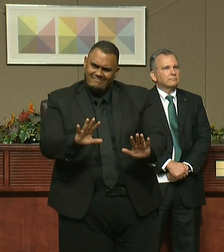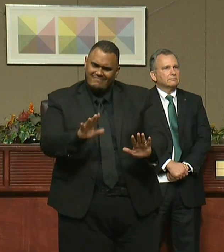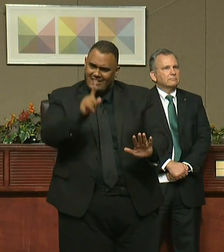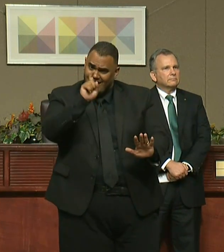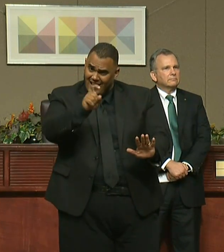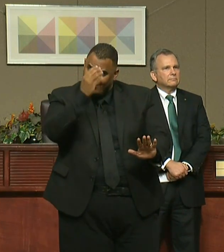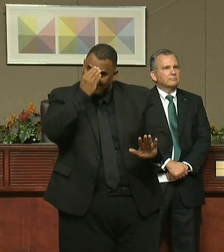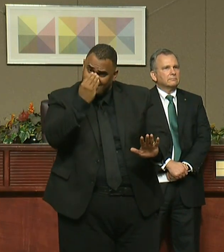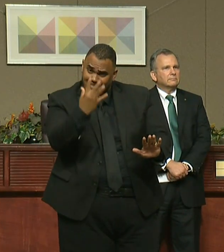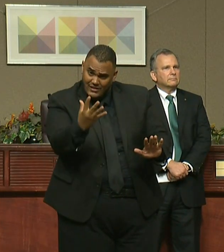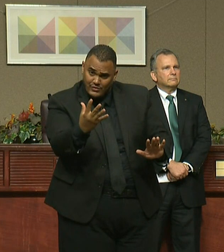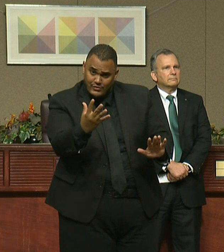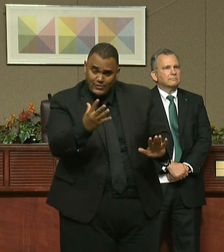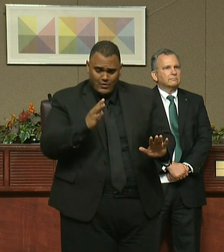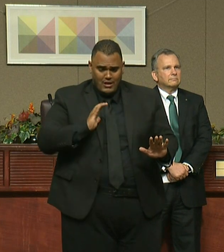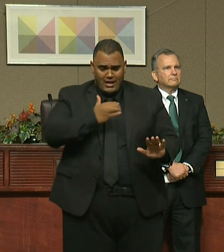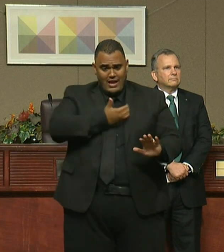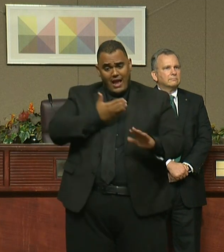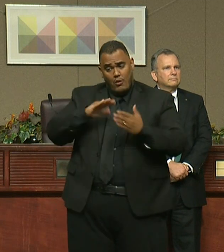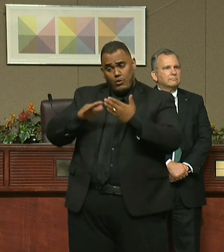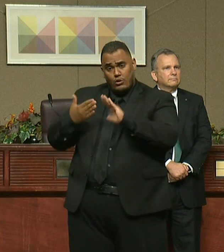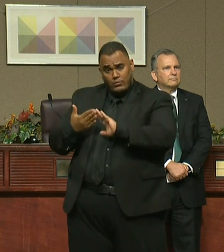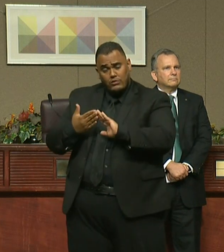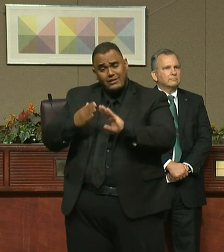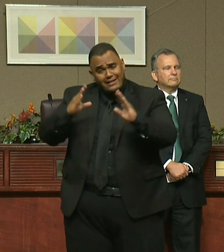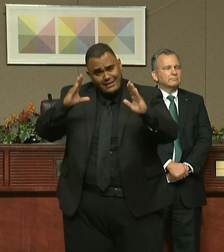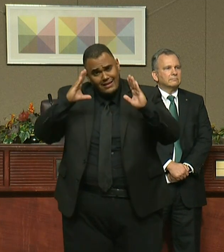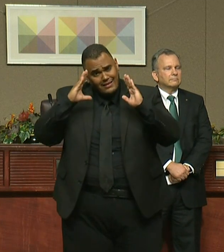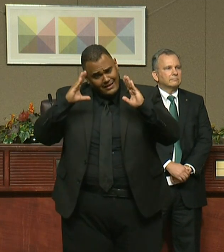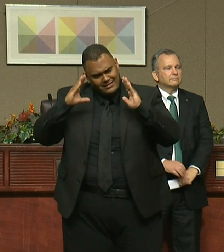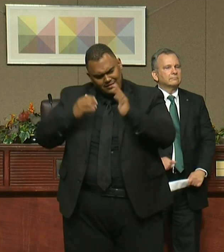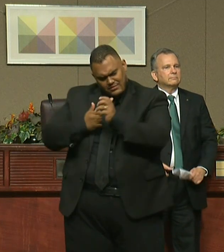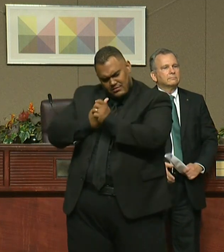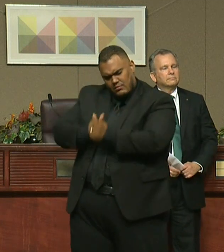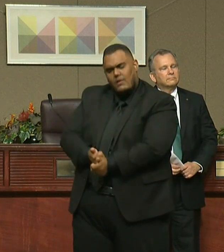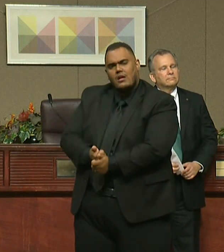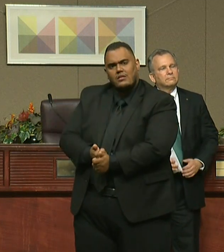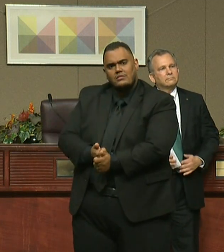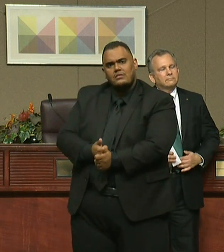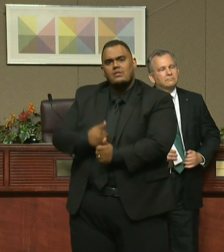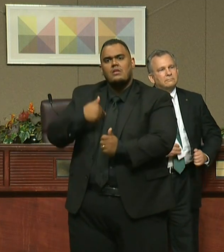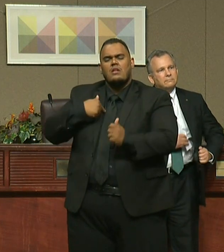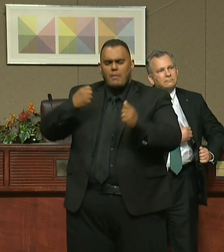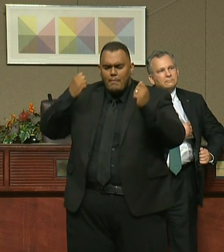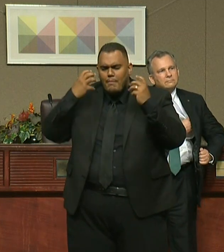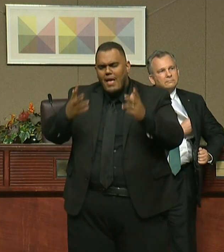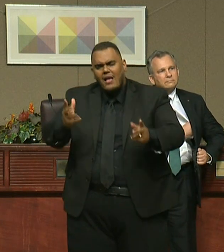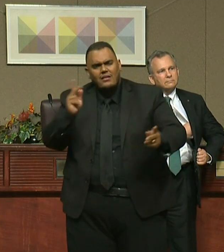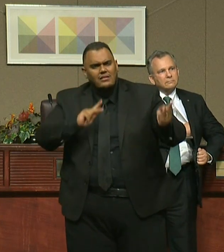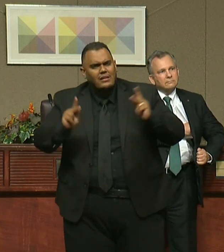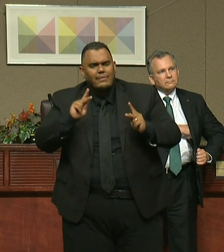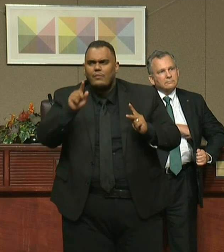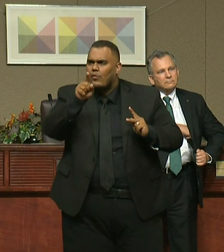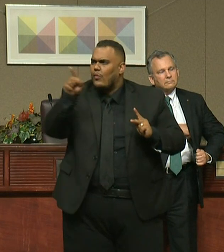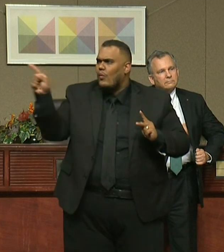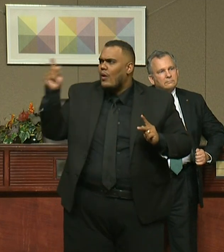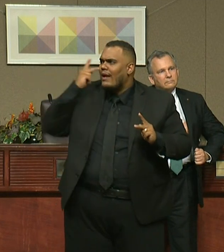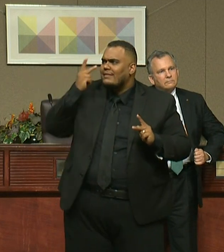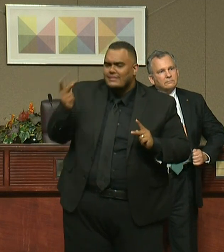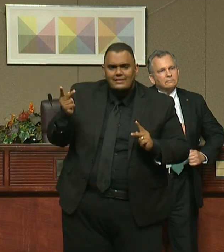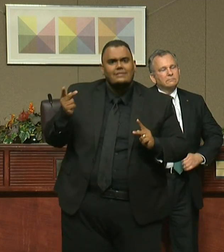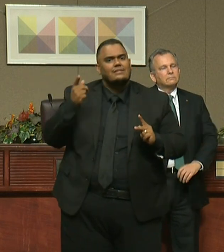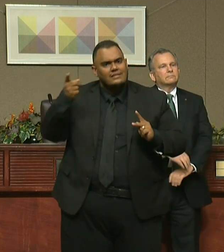listened, and the overwhelming majority of people that I see now who are participating in these peaceful